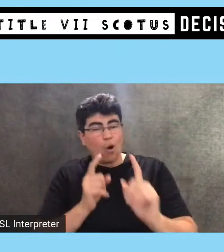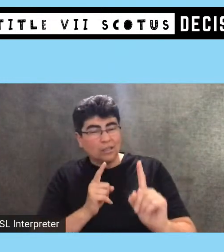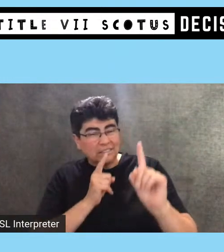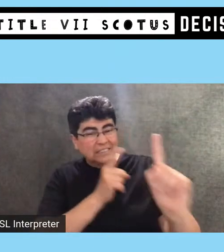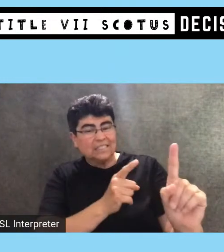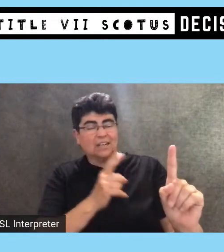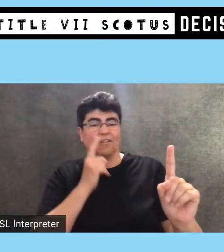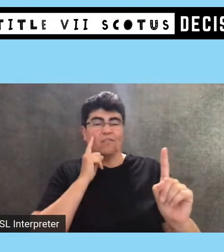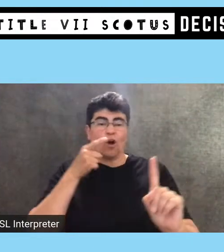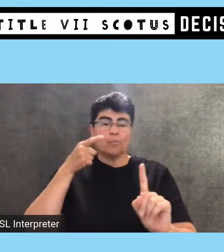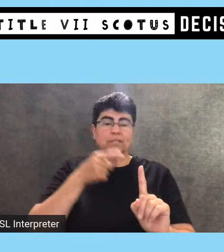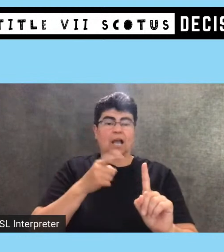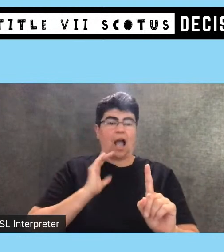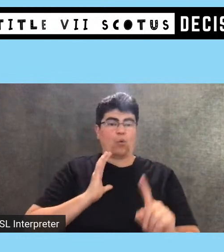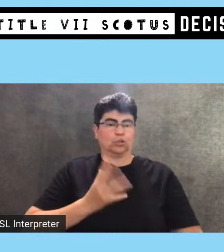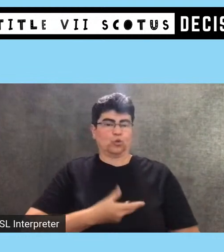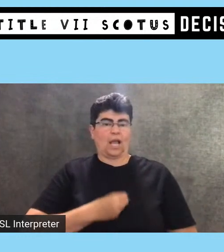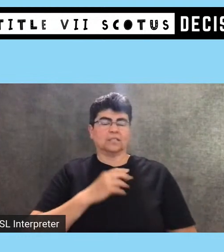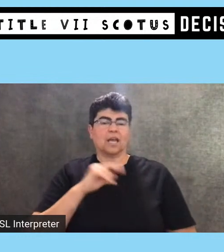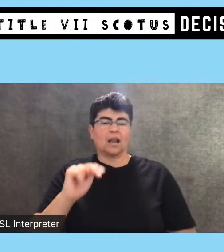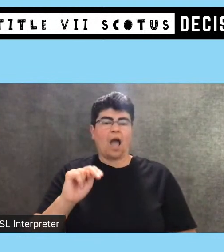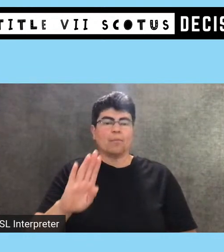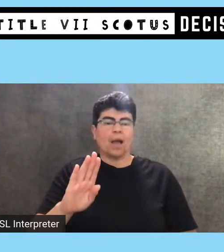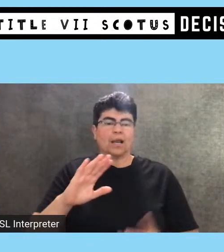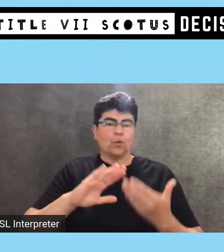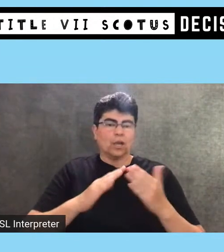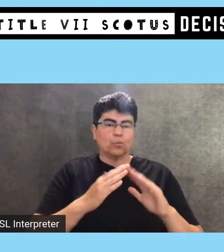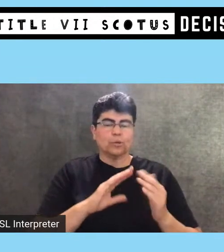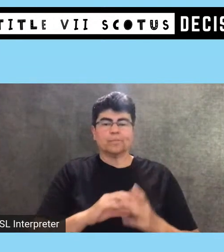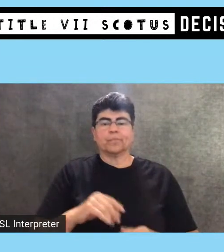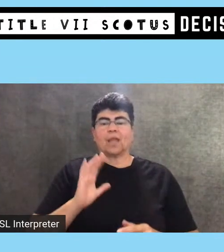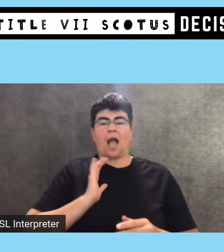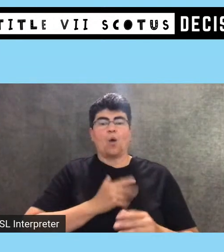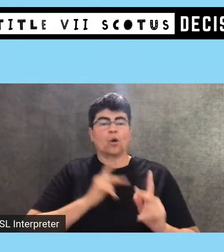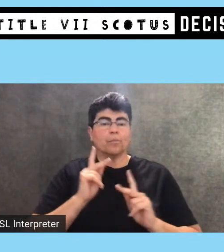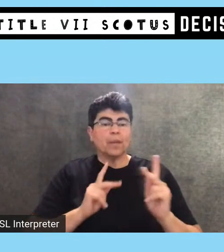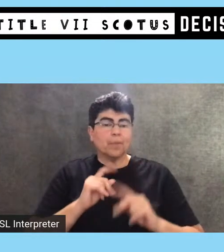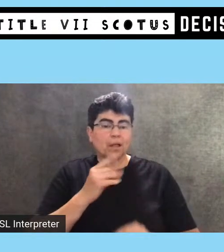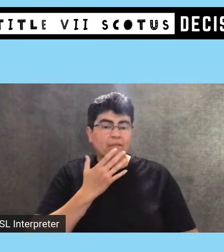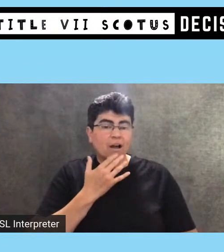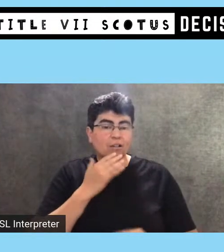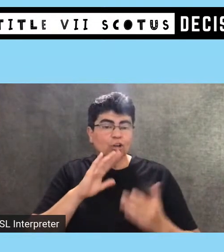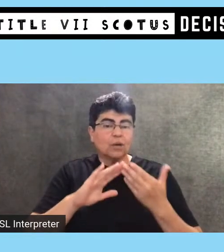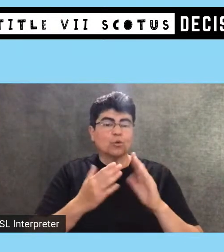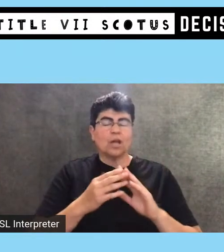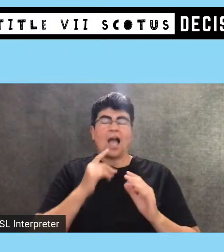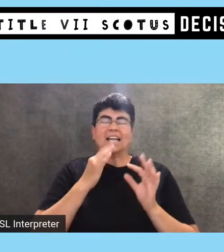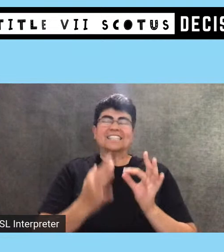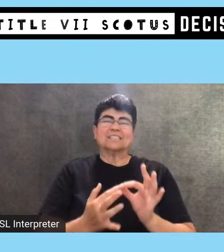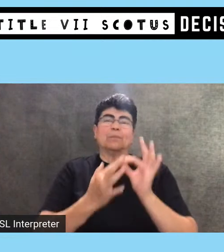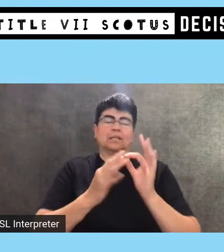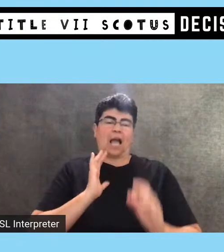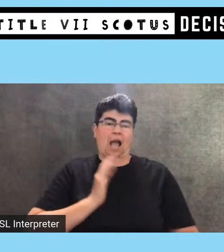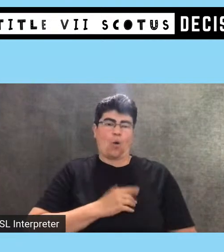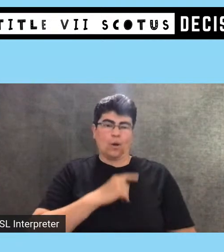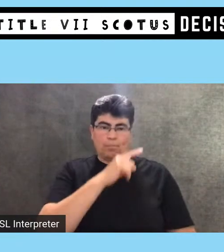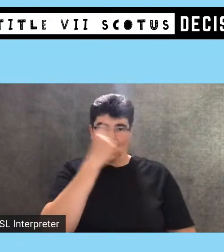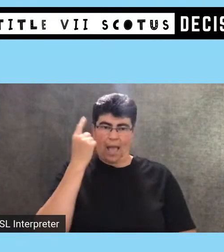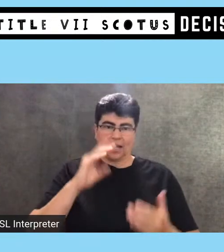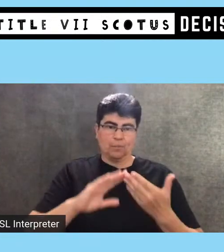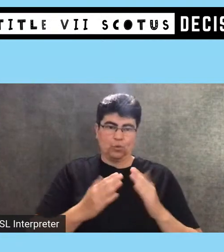in particular, our trans and non-binary communities and our people of color communities, and especially our Black